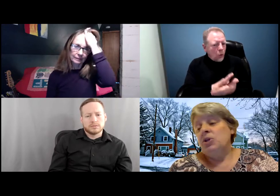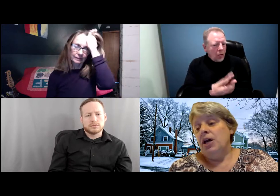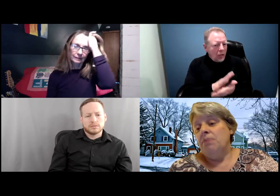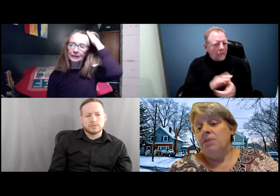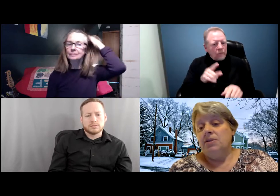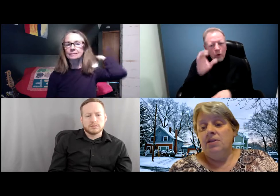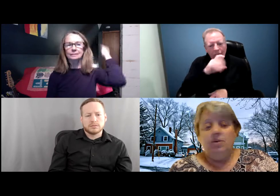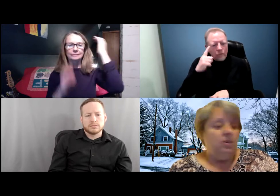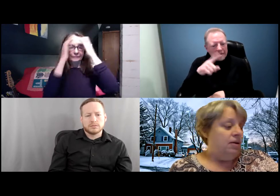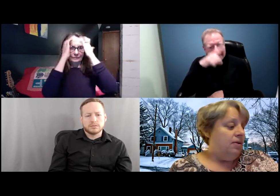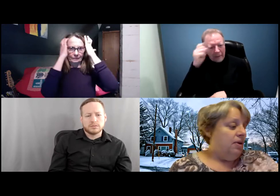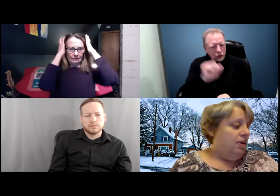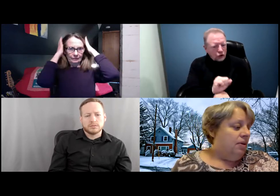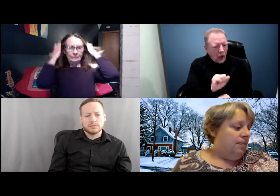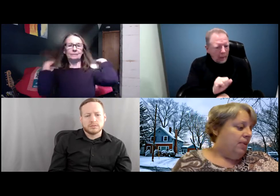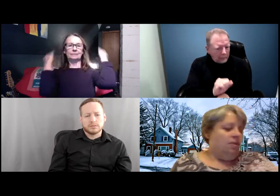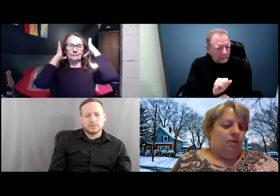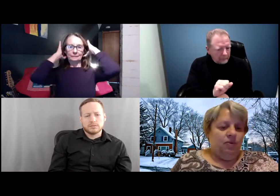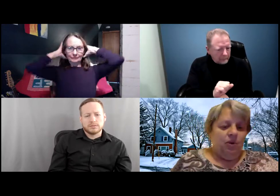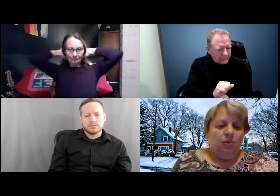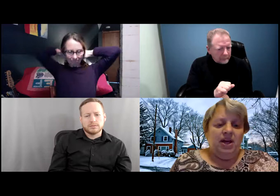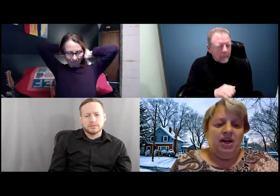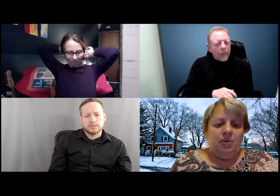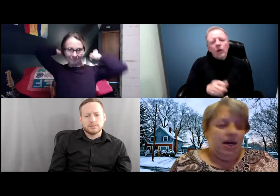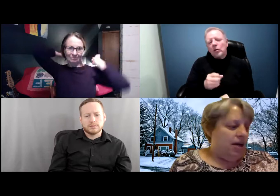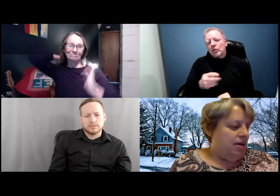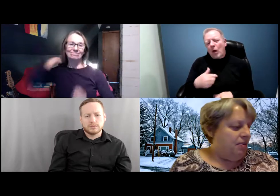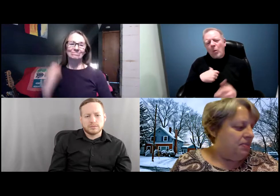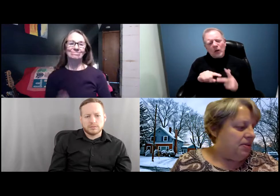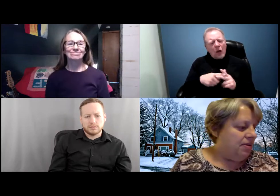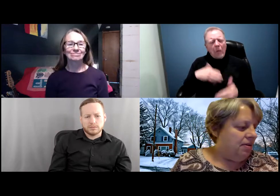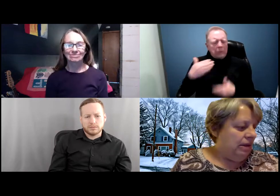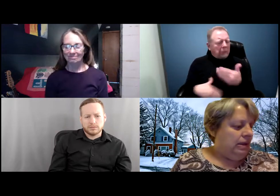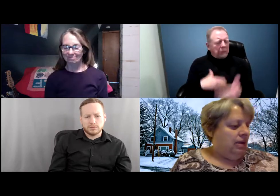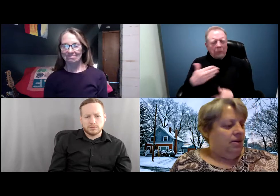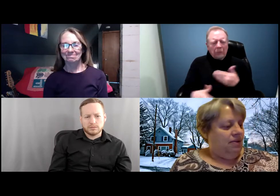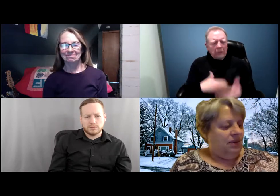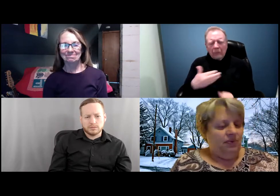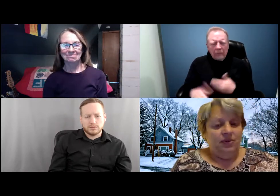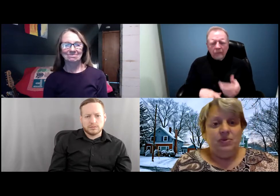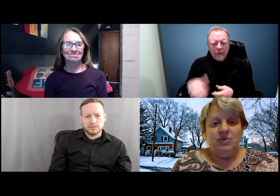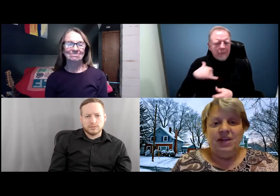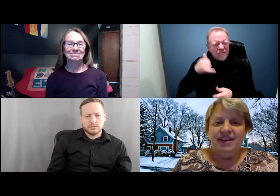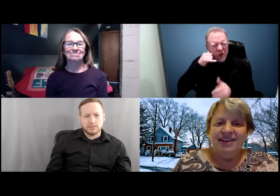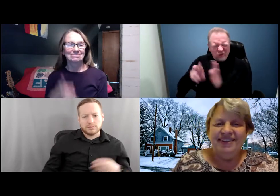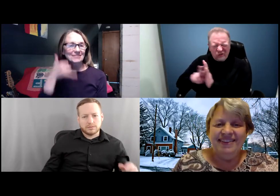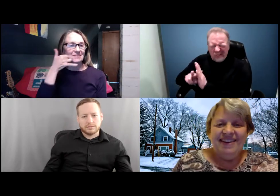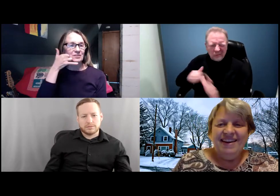summer jobs. So we're well on our way. Whoops. Phone's